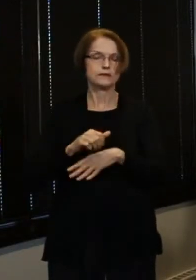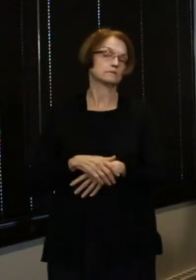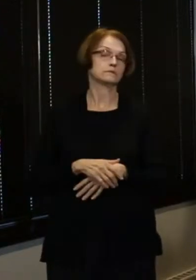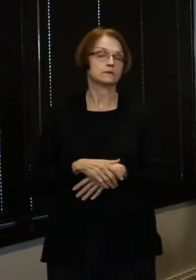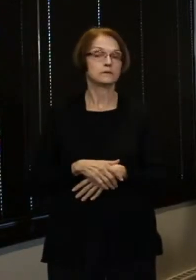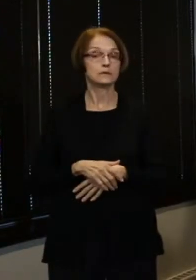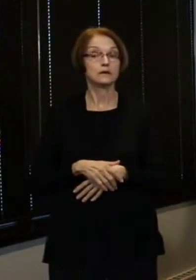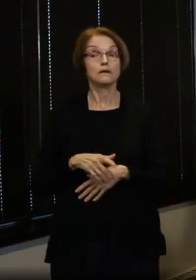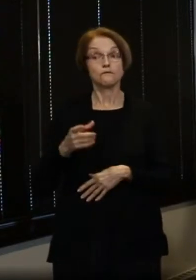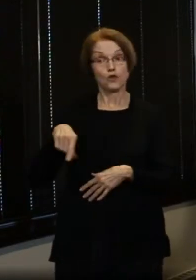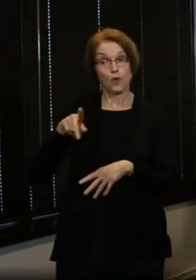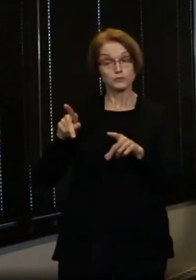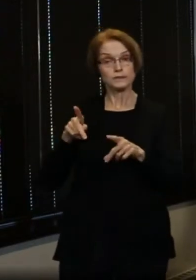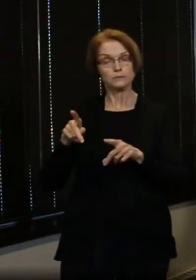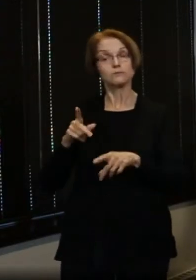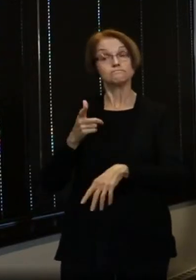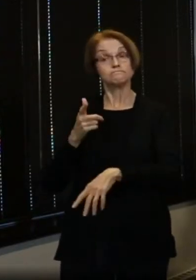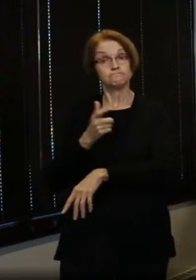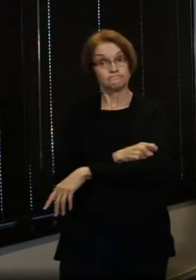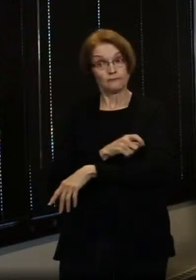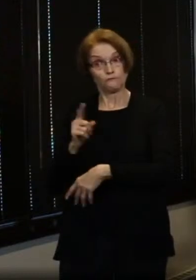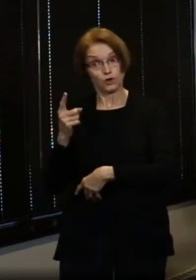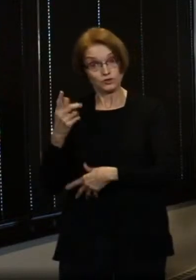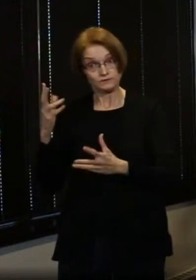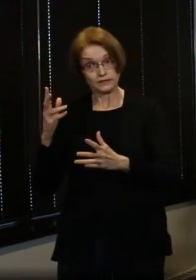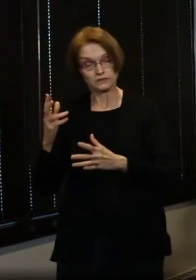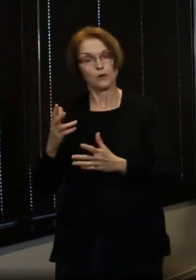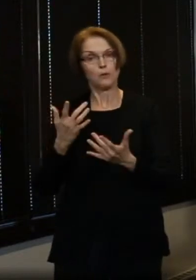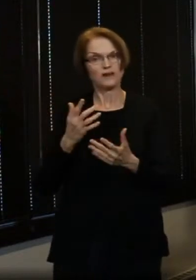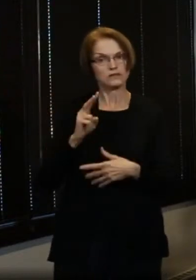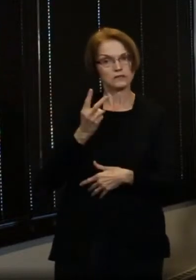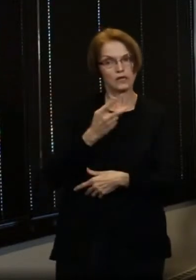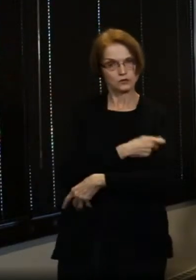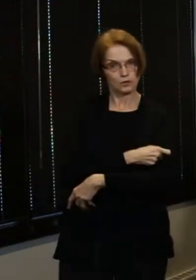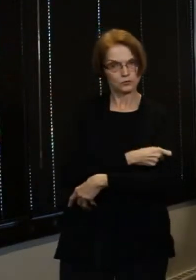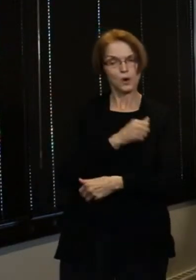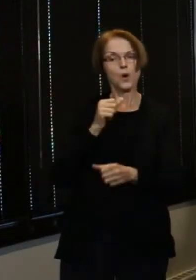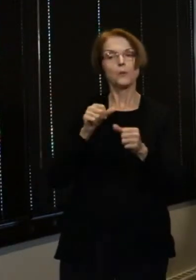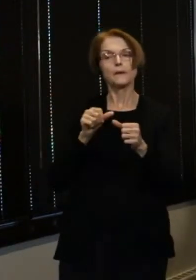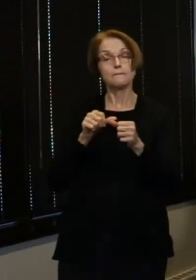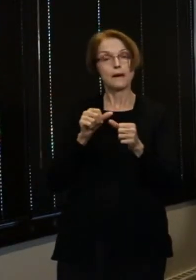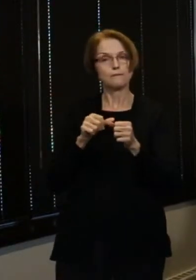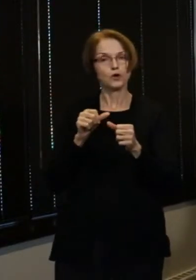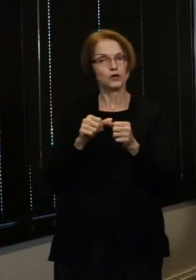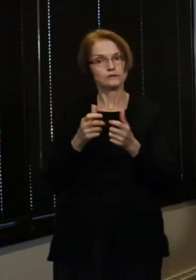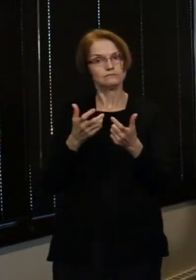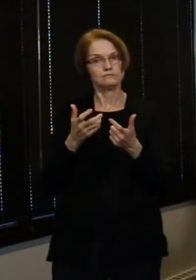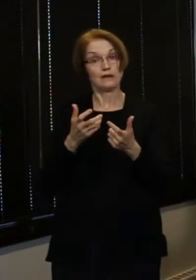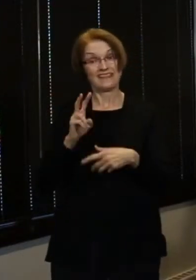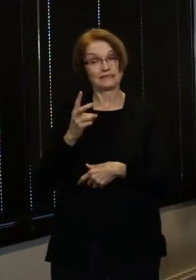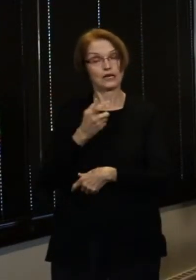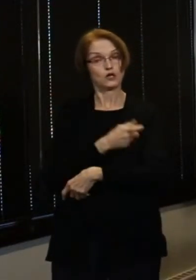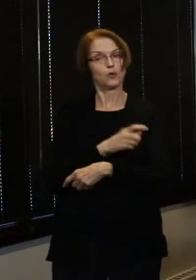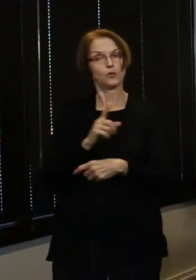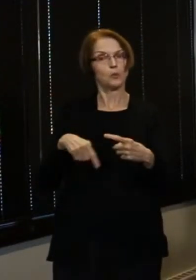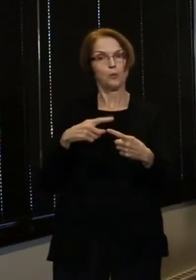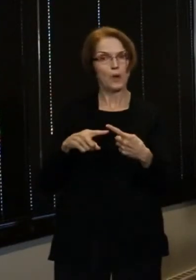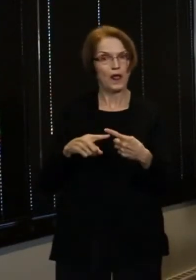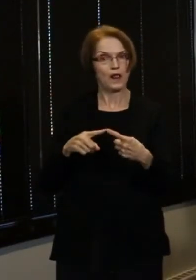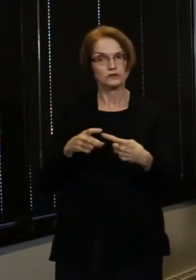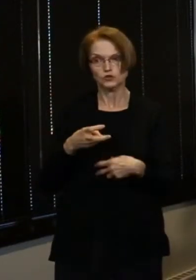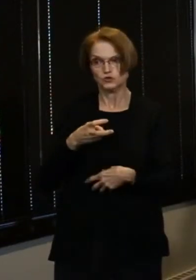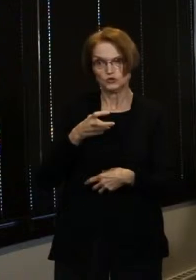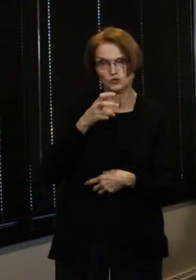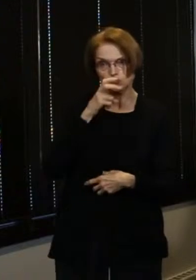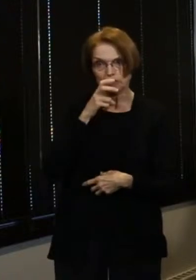their second dose of vaccine, remember that there is some flexibility with when you can receive that second dose, so don't feel like you have to hit